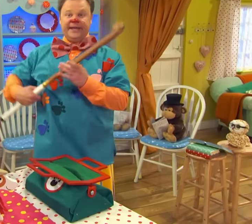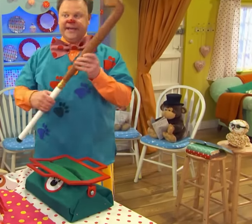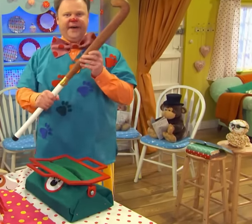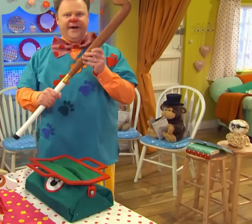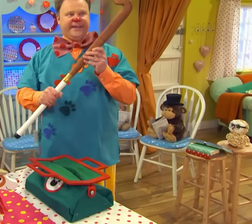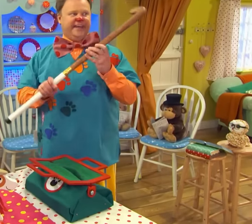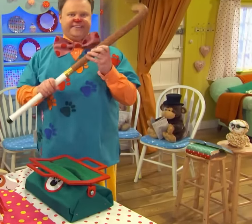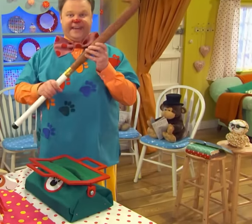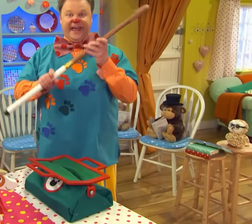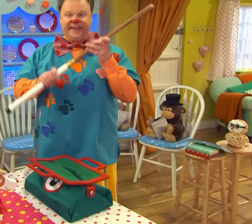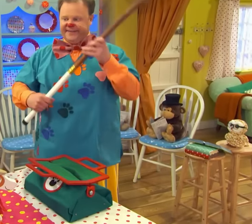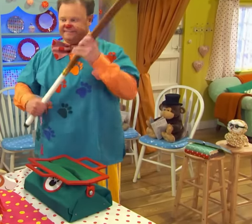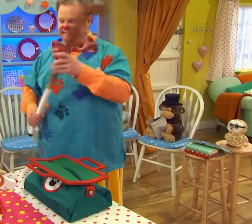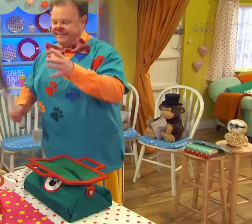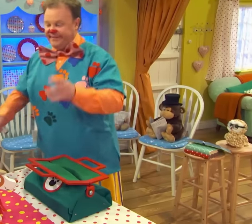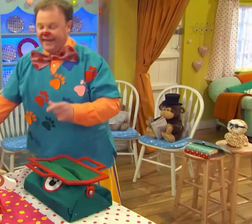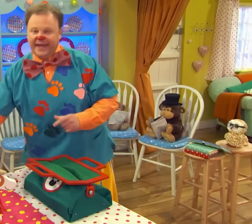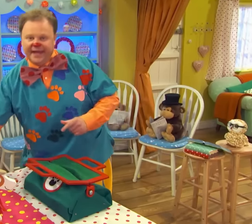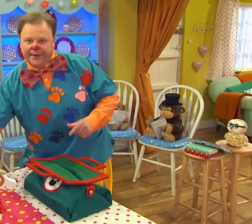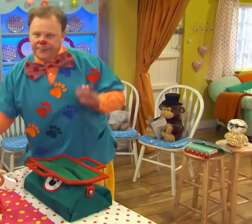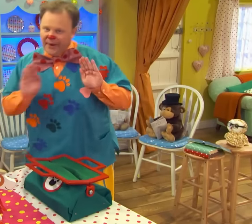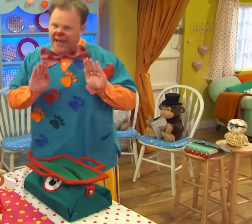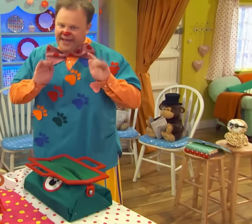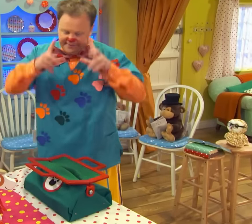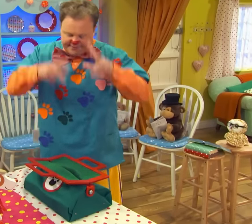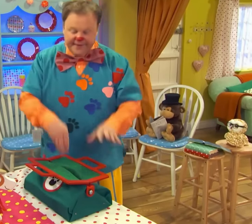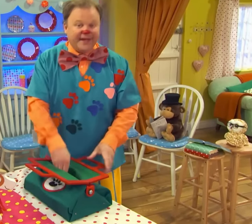A hockey stick? Wait.